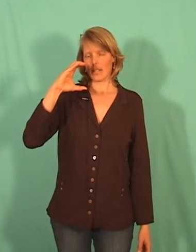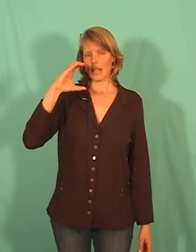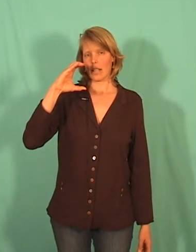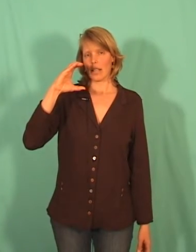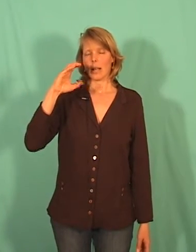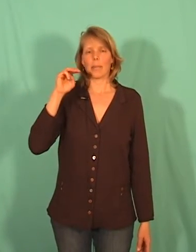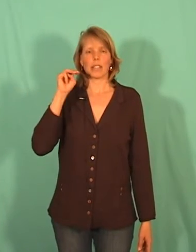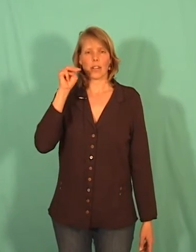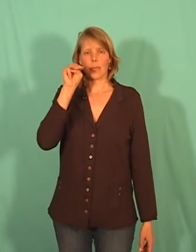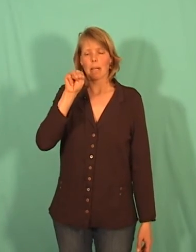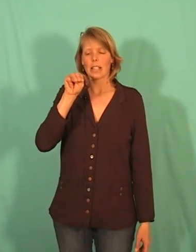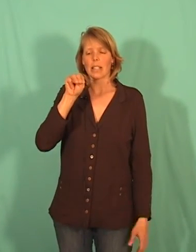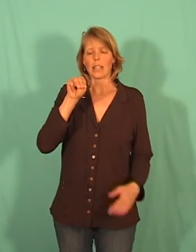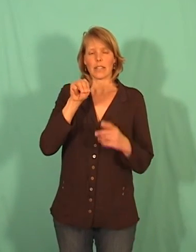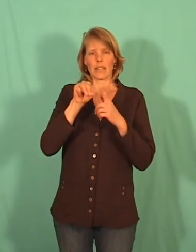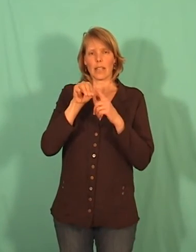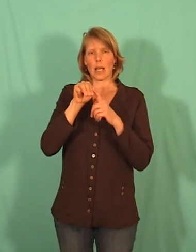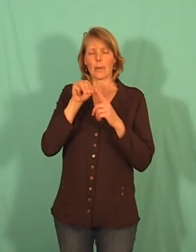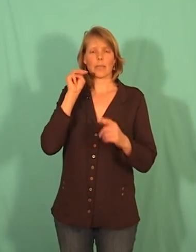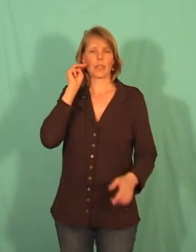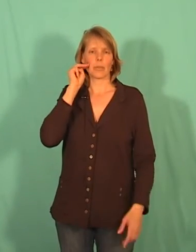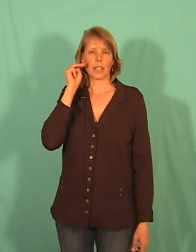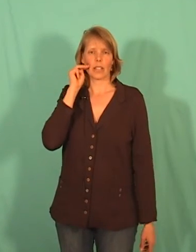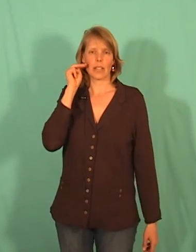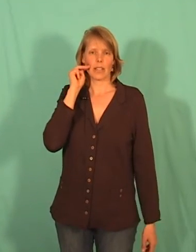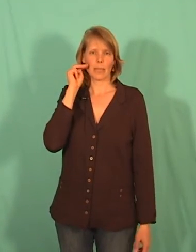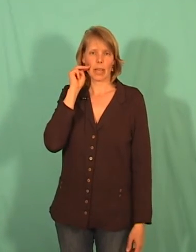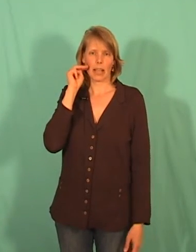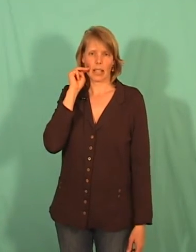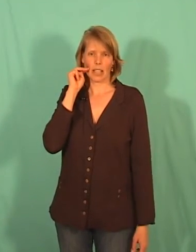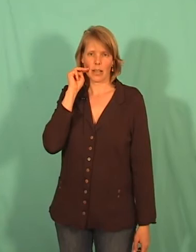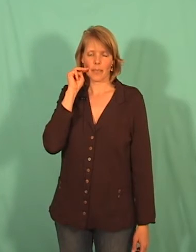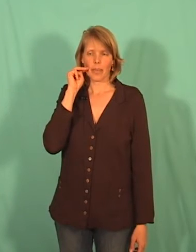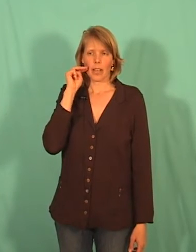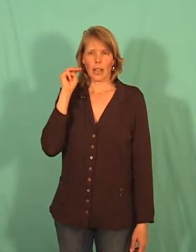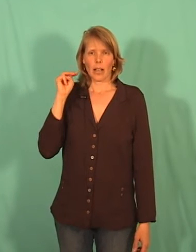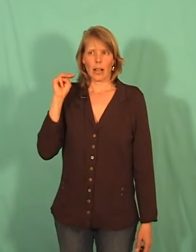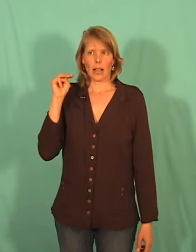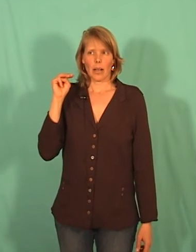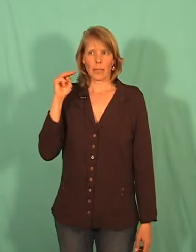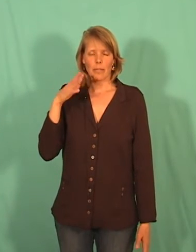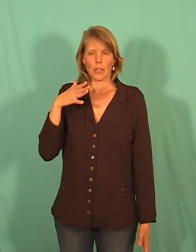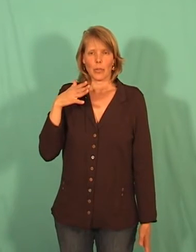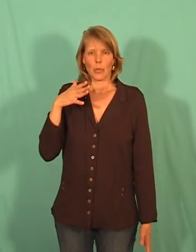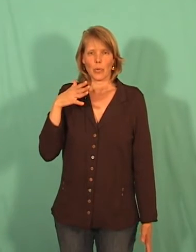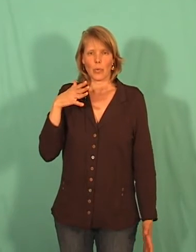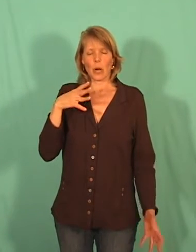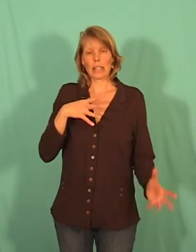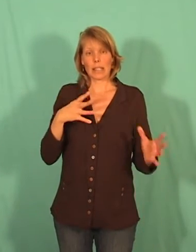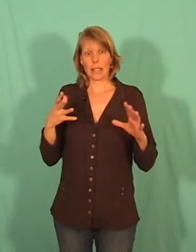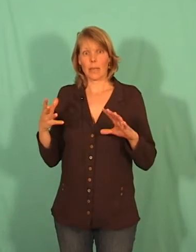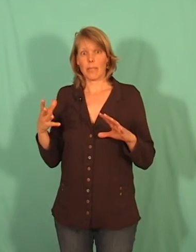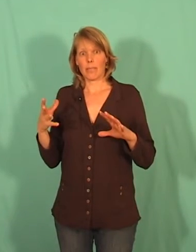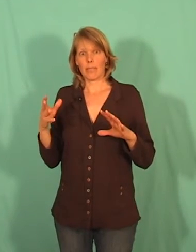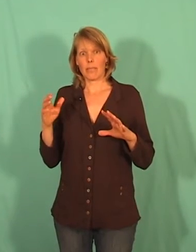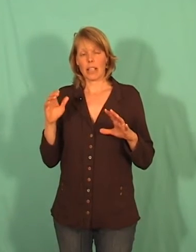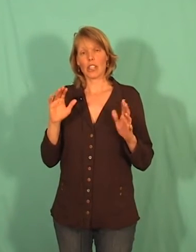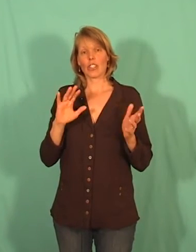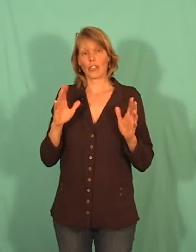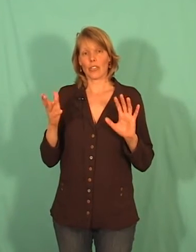C. My daughter Melanie, this is an M, so we did Melanie. If you want some initials to